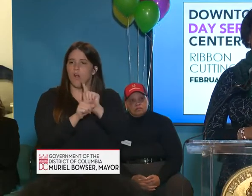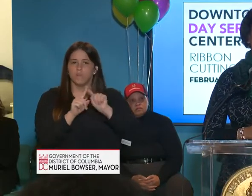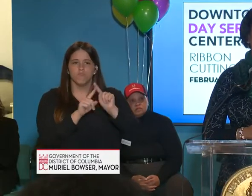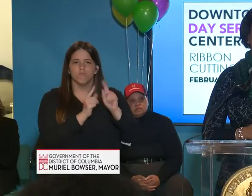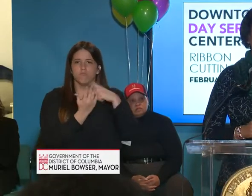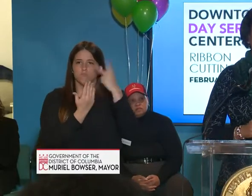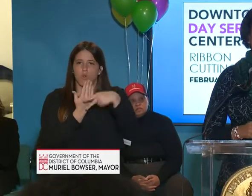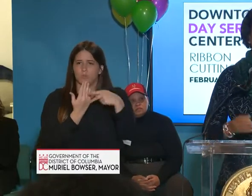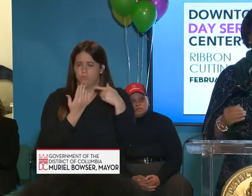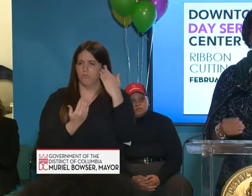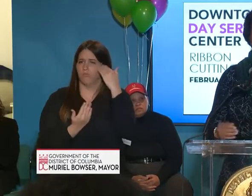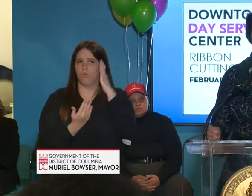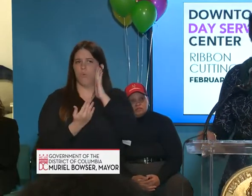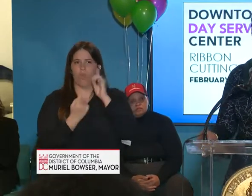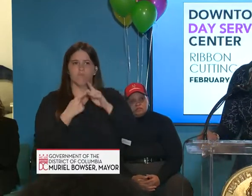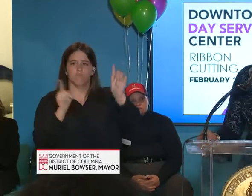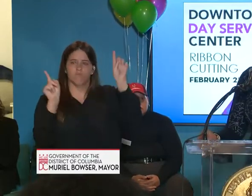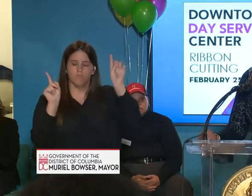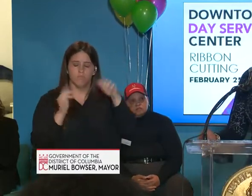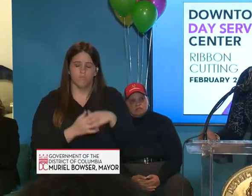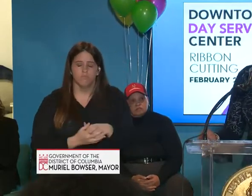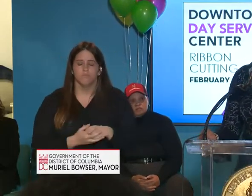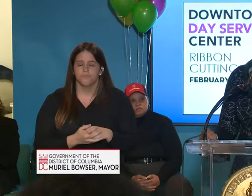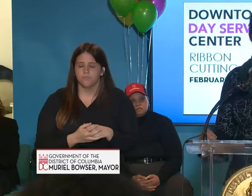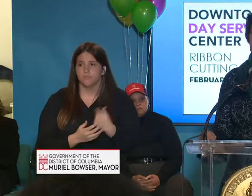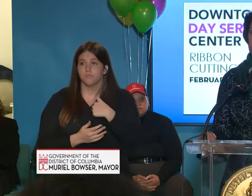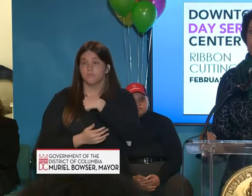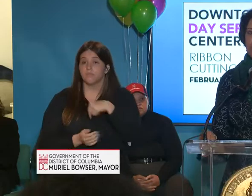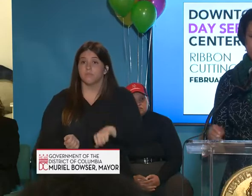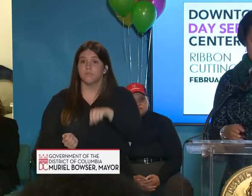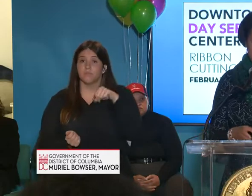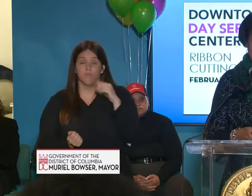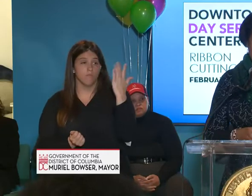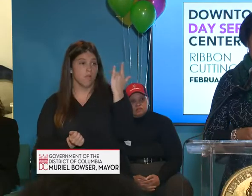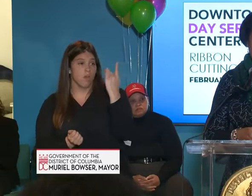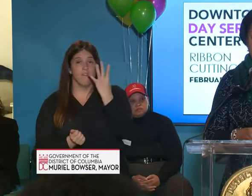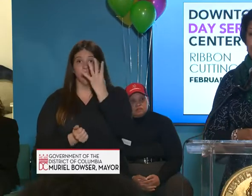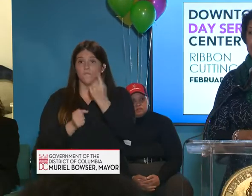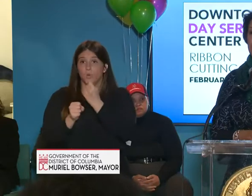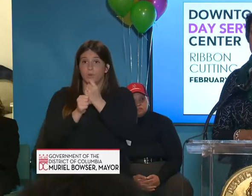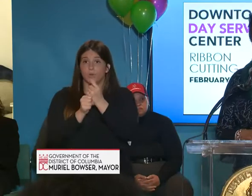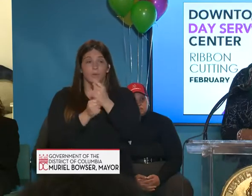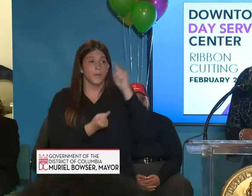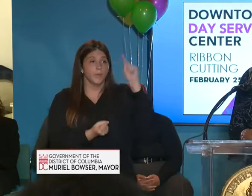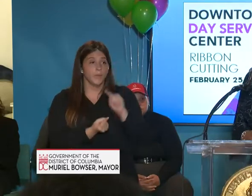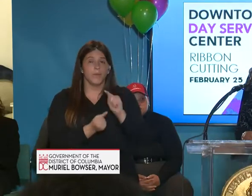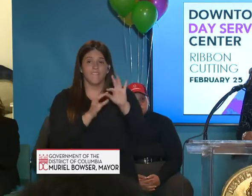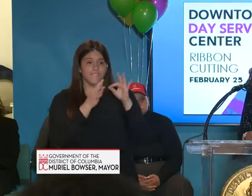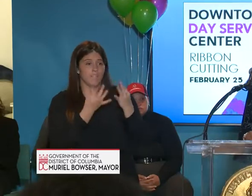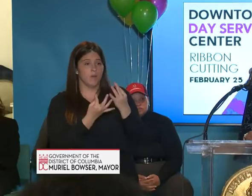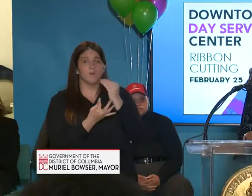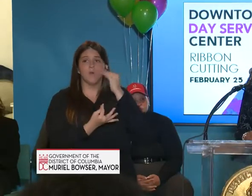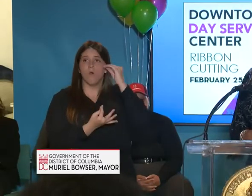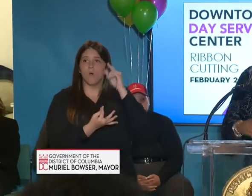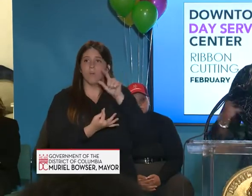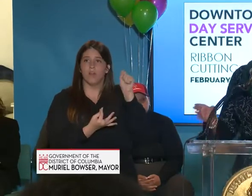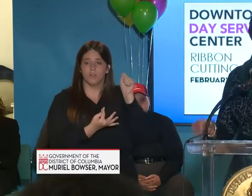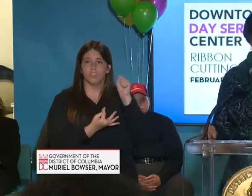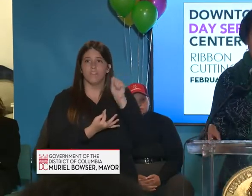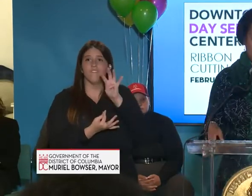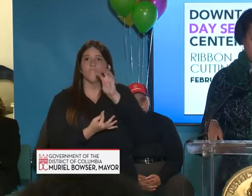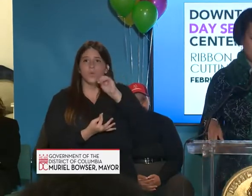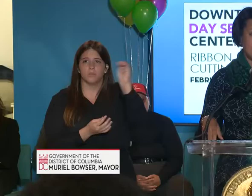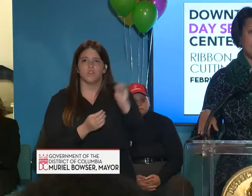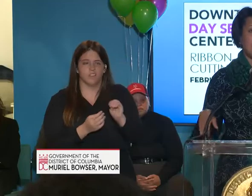that we know work. And we're very proud that in 4 years, we've been able to reduce family homelessness by 40%